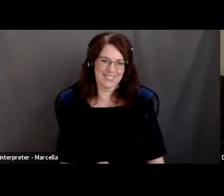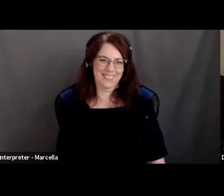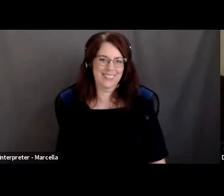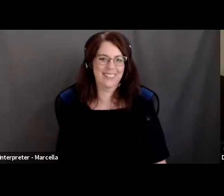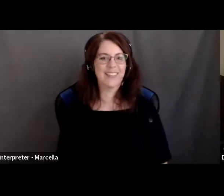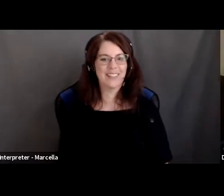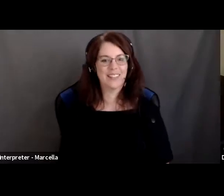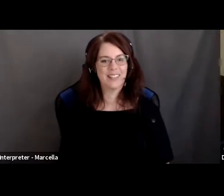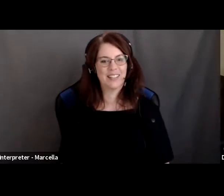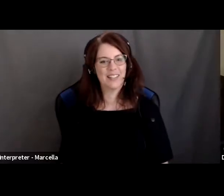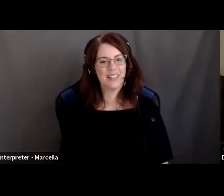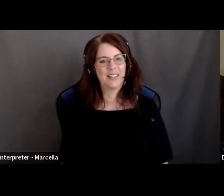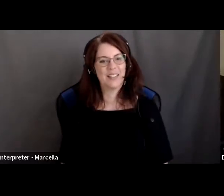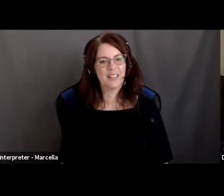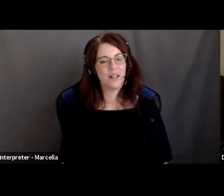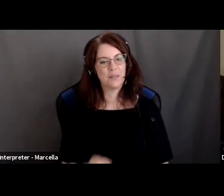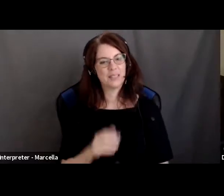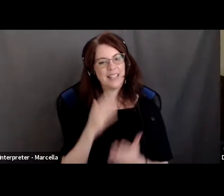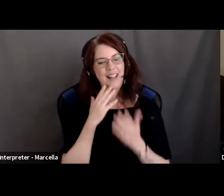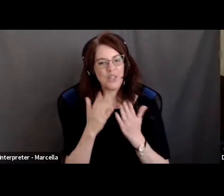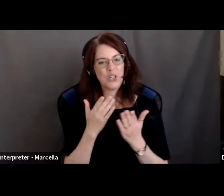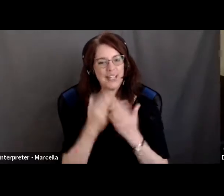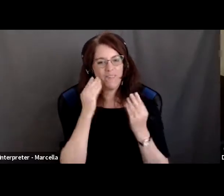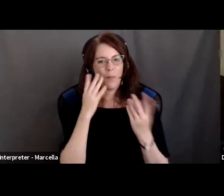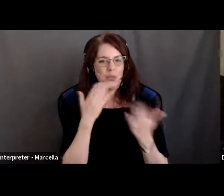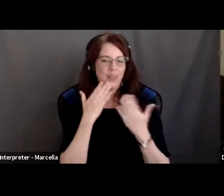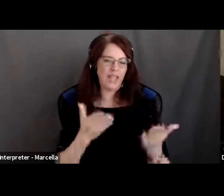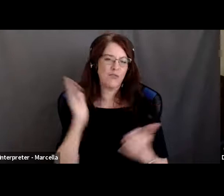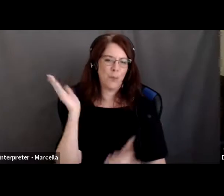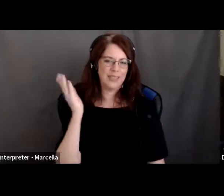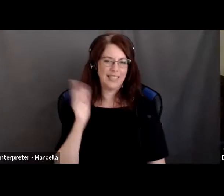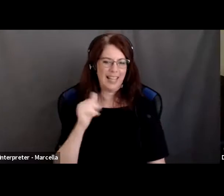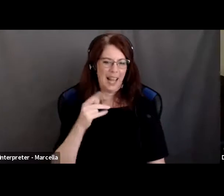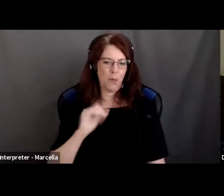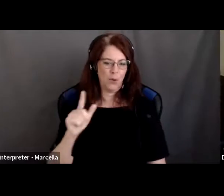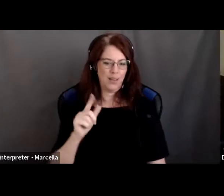But information. So thank you again for presenting at April.